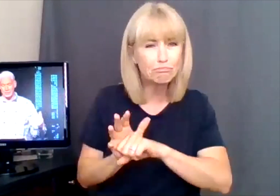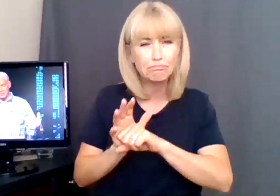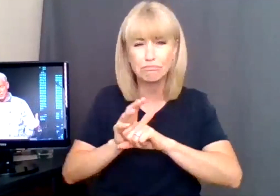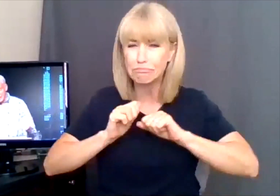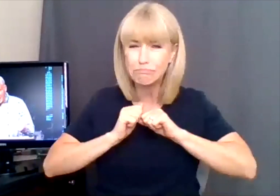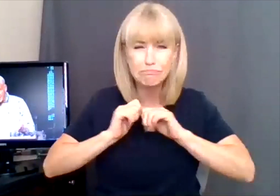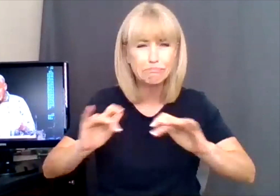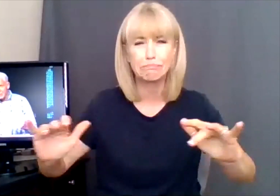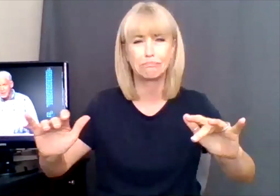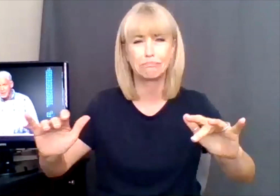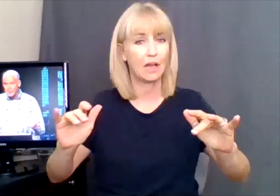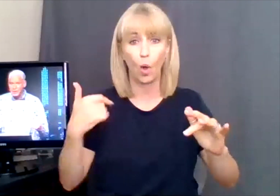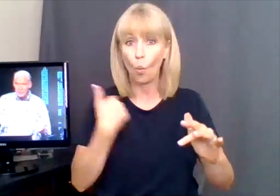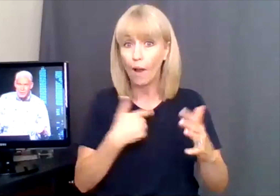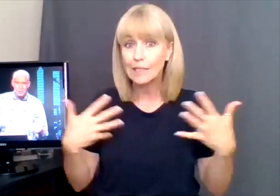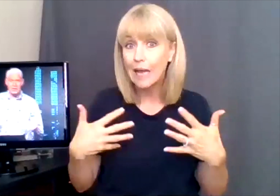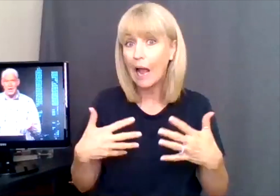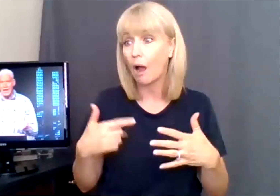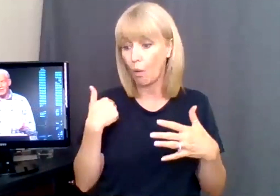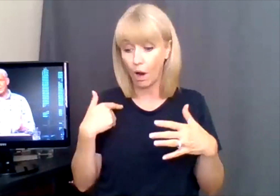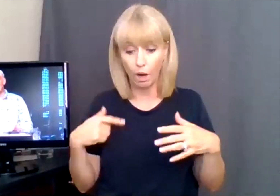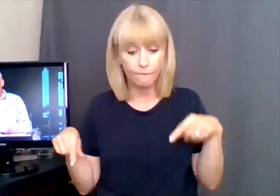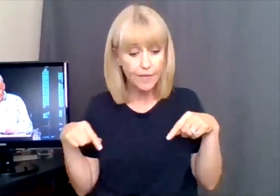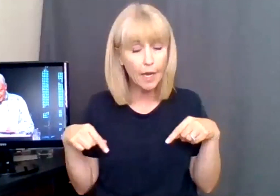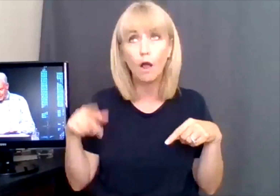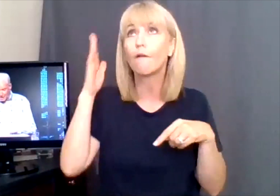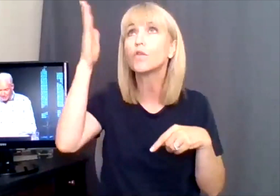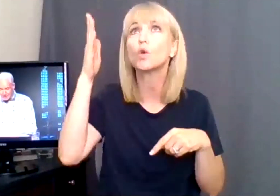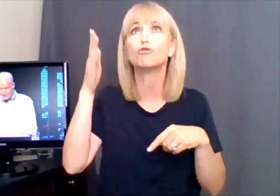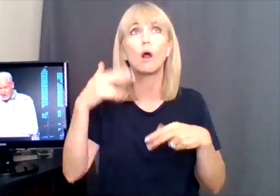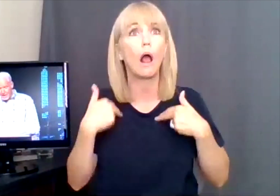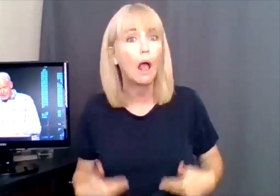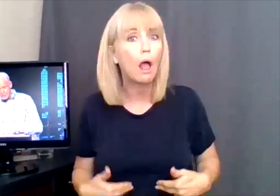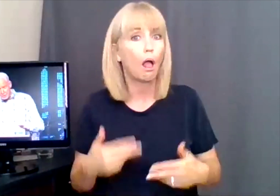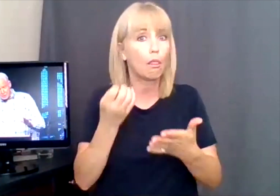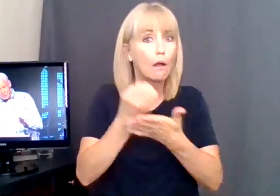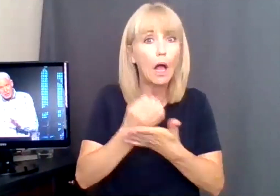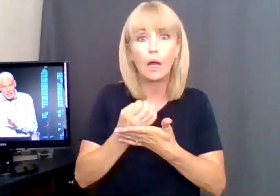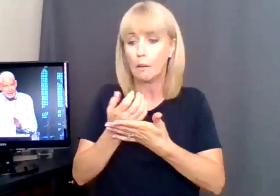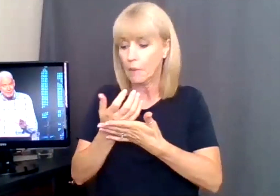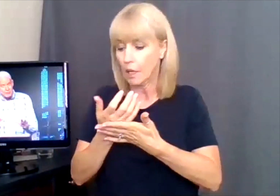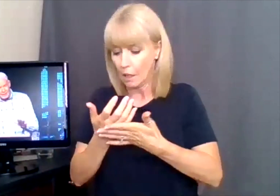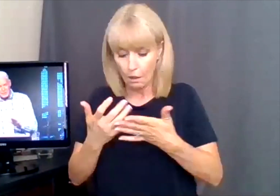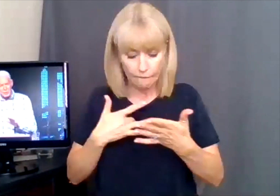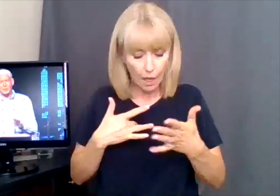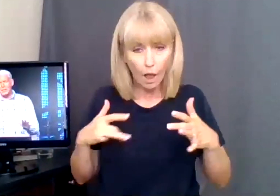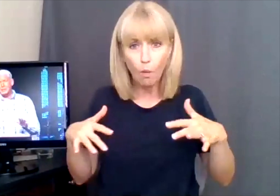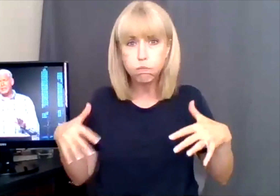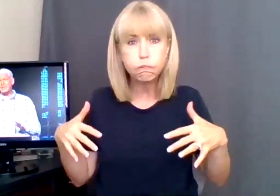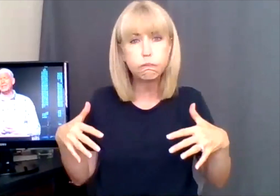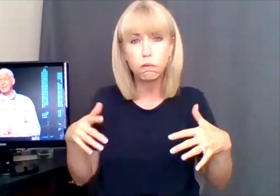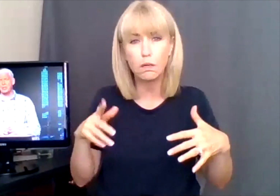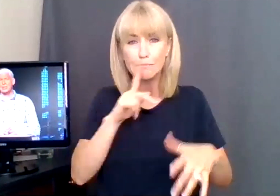we were scared and we were fearful of our future and our health and economy and all those things. And it just took us a shaking and realizing, do we